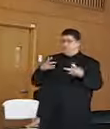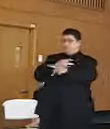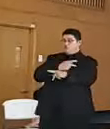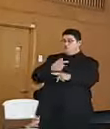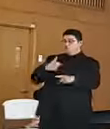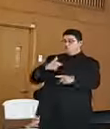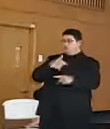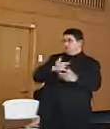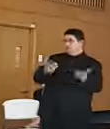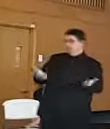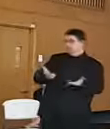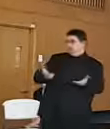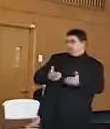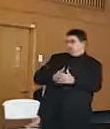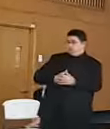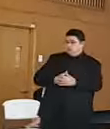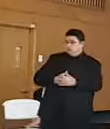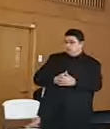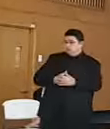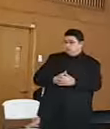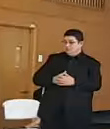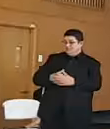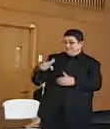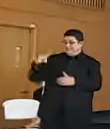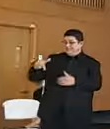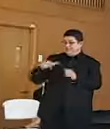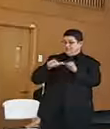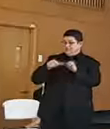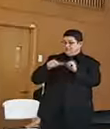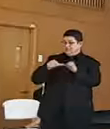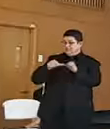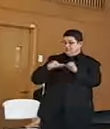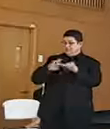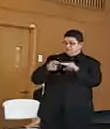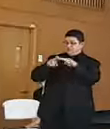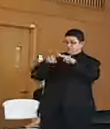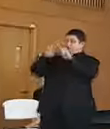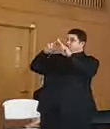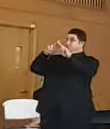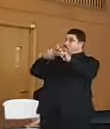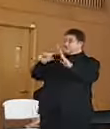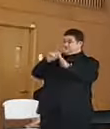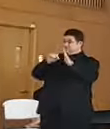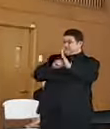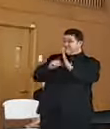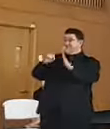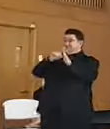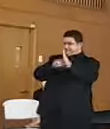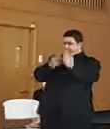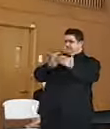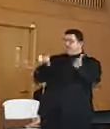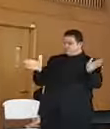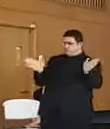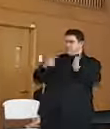here in St. Louis County. But this continues to grow across our state, and a statewide mandate would help us break the LLM.